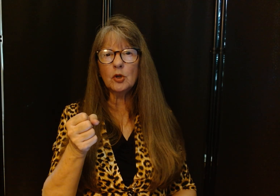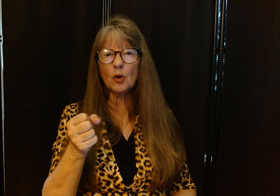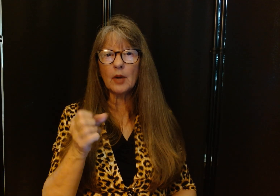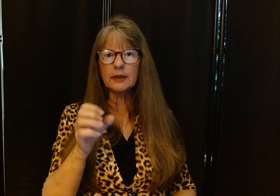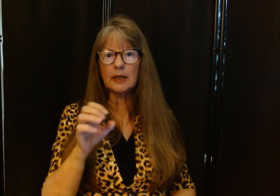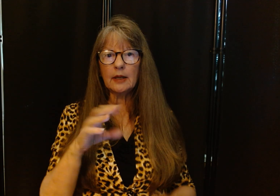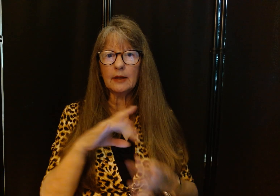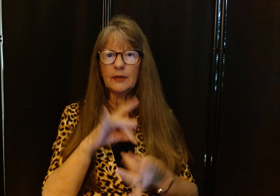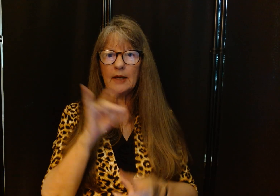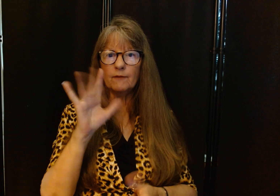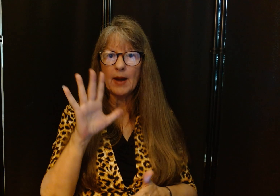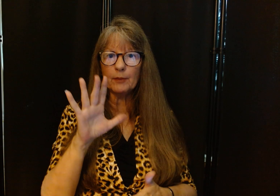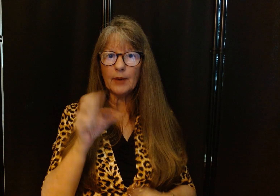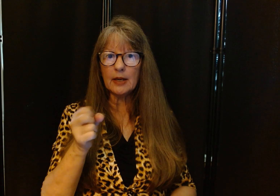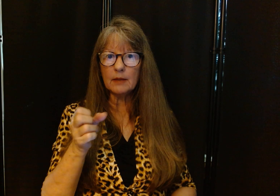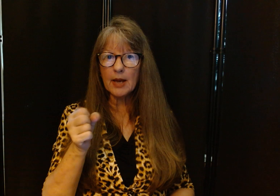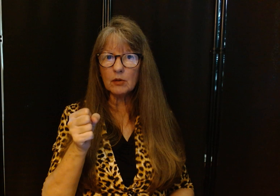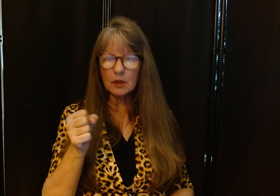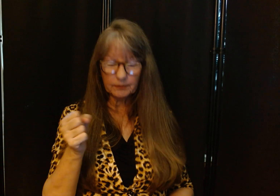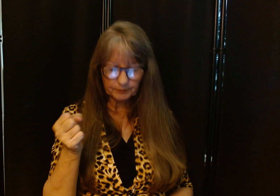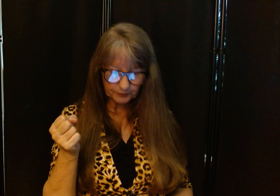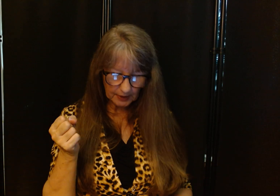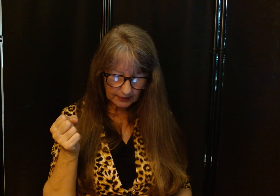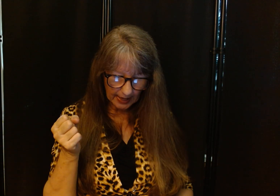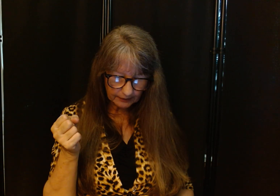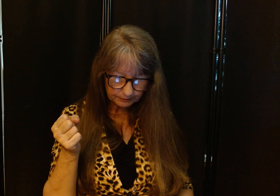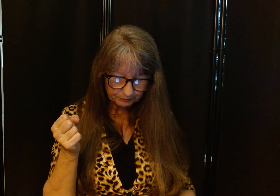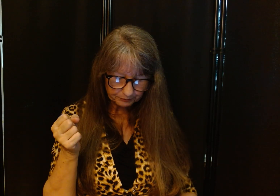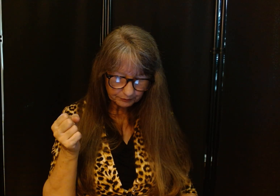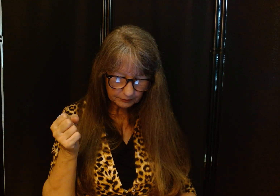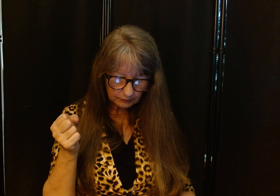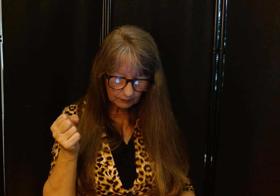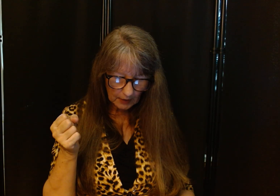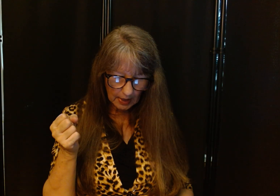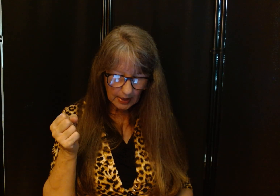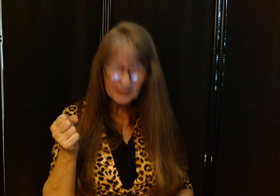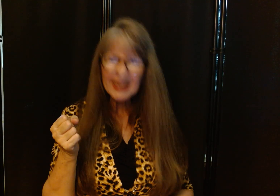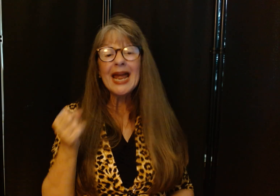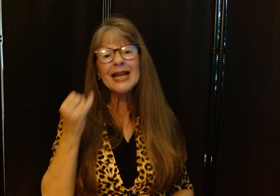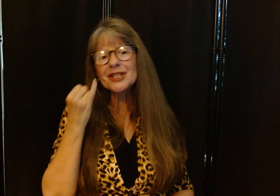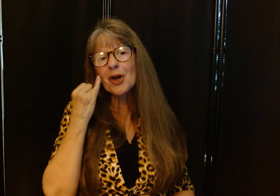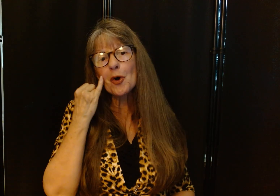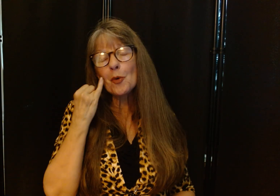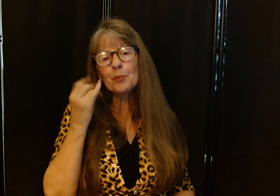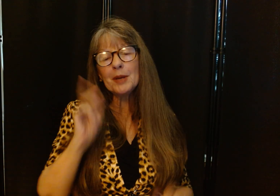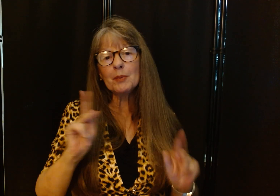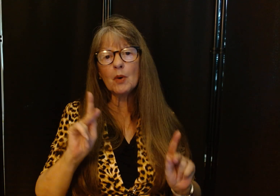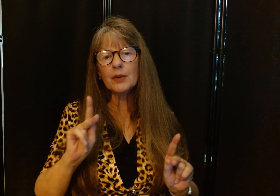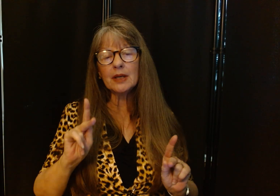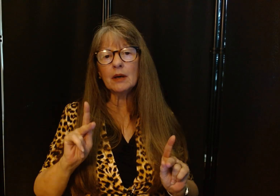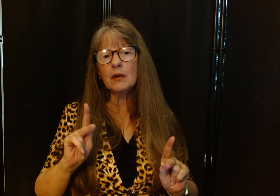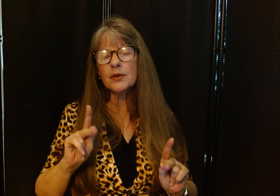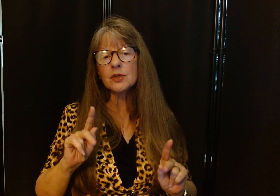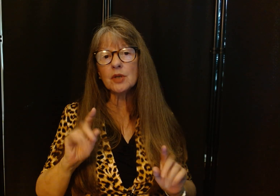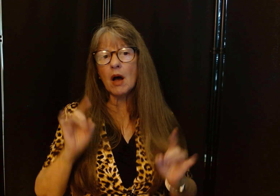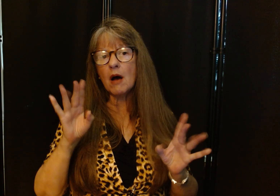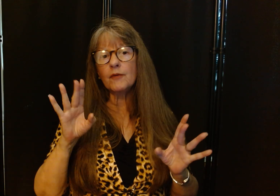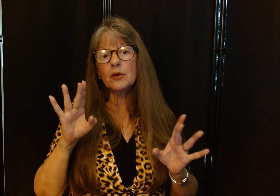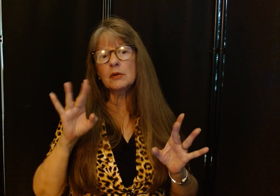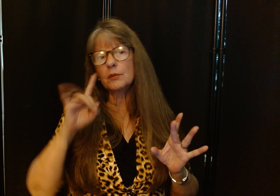like the evaporated milk. Get that. And so people won't get, oh, this is awful and